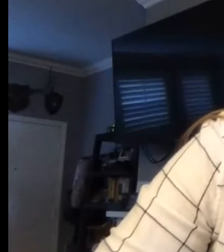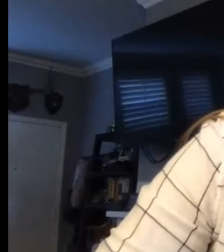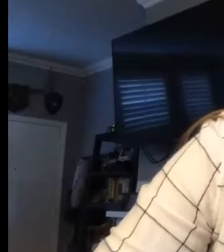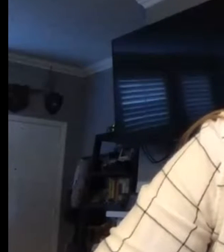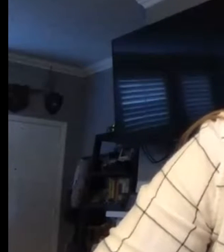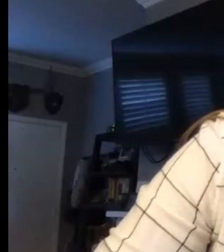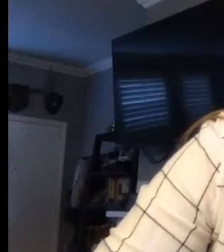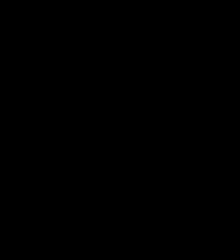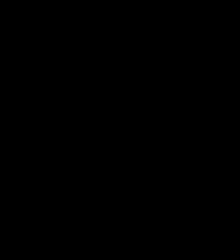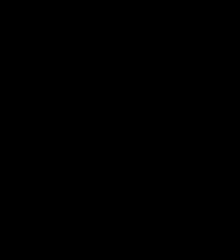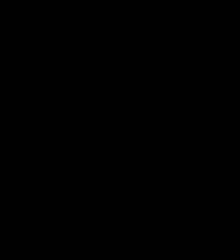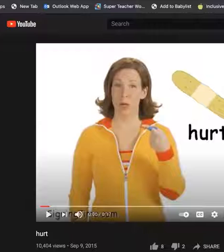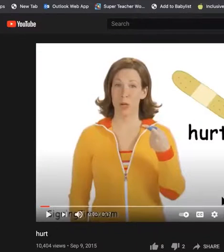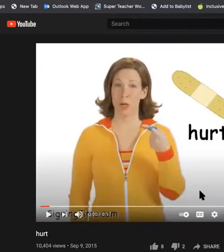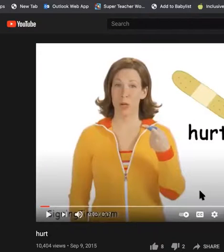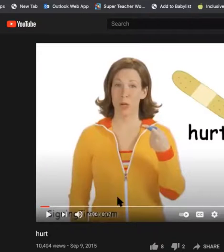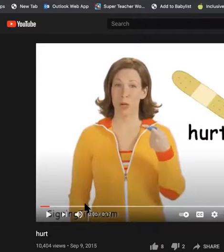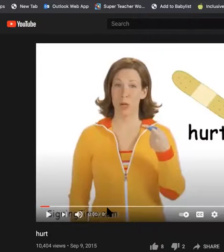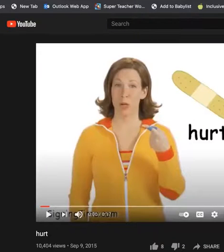right here.